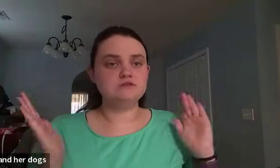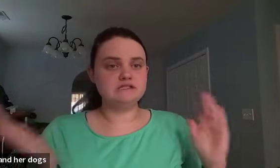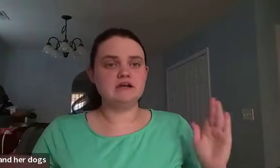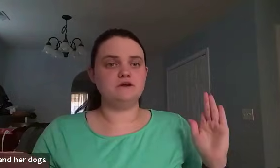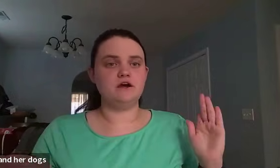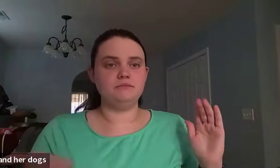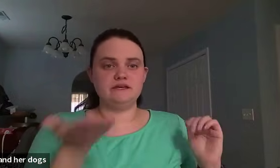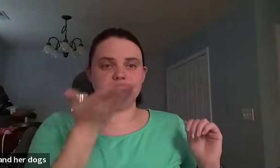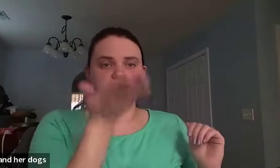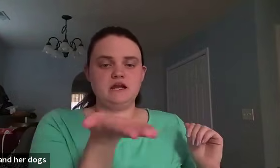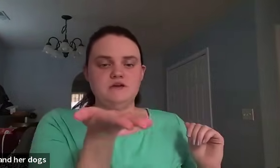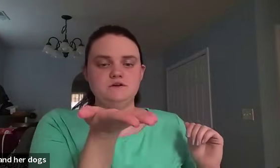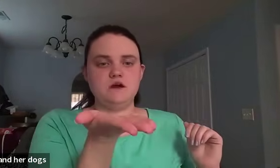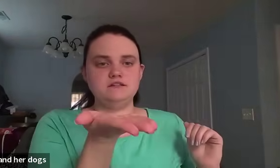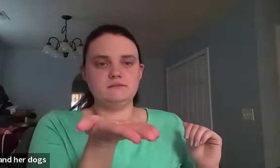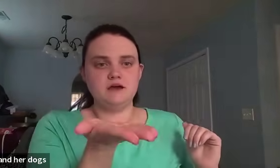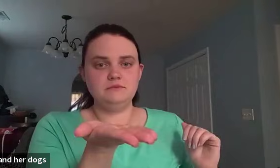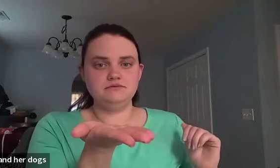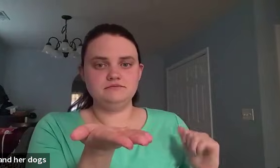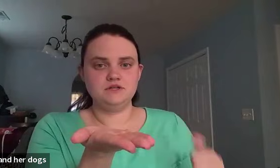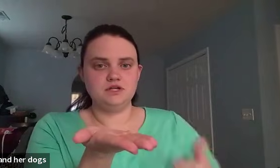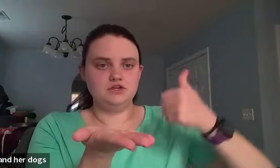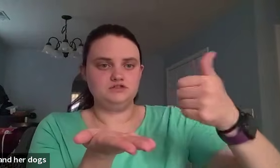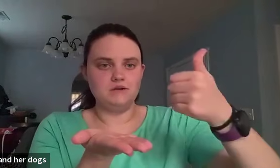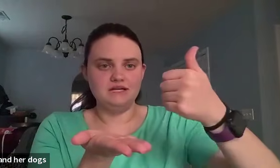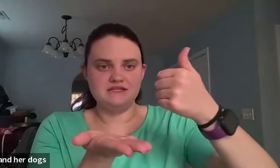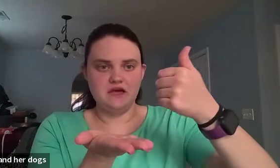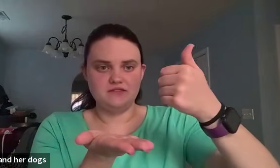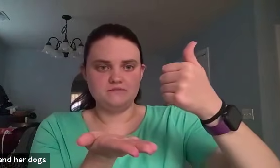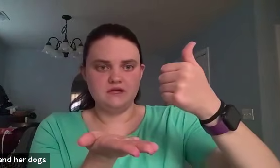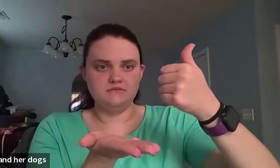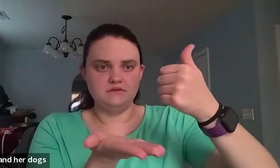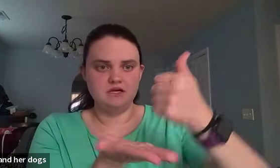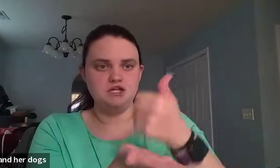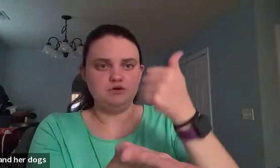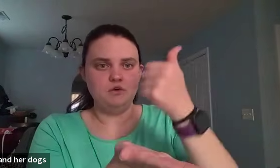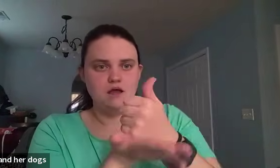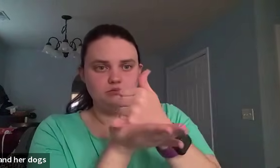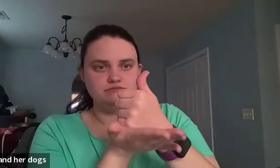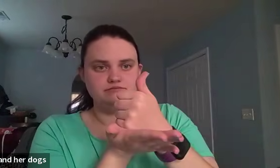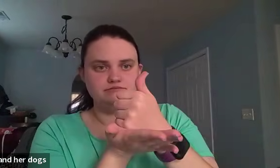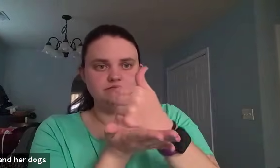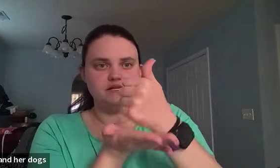general sign for help is you're going to have your non-dominant up. Your dominant is in that thumbs up, and you go help,